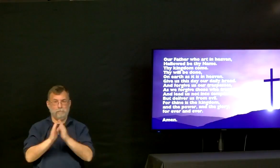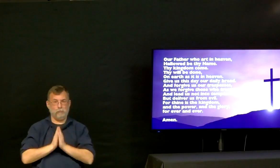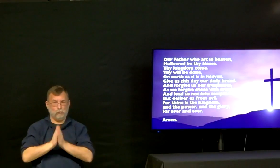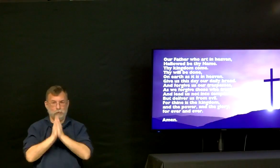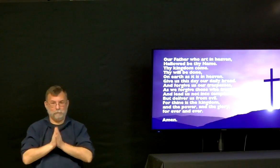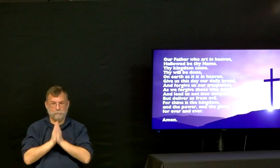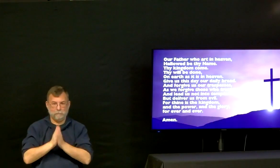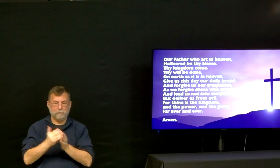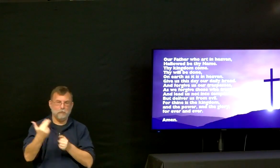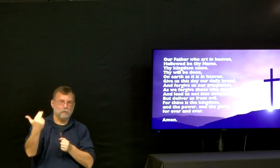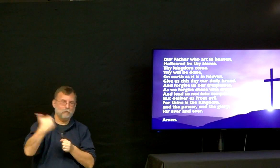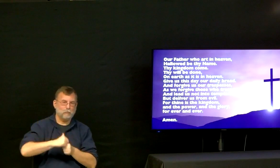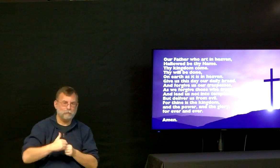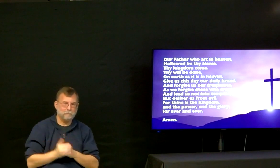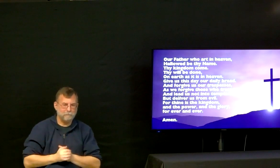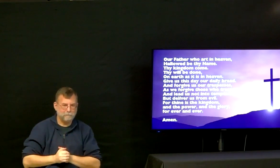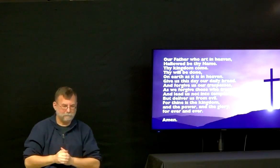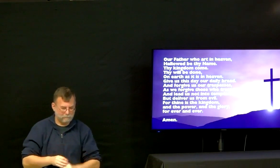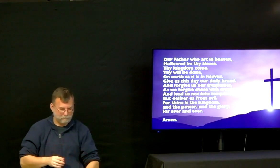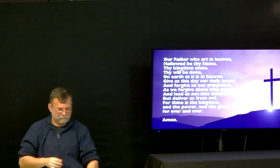Now the Lord's Prayer. You can join me.